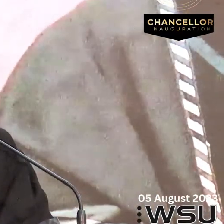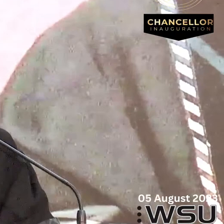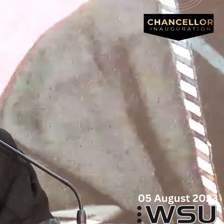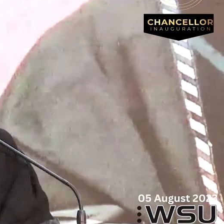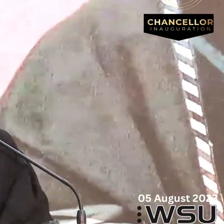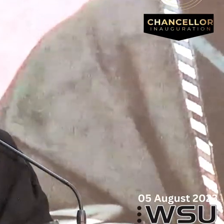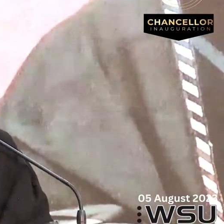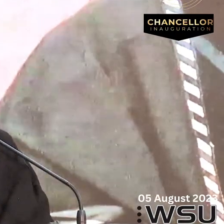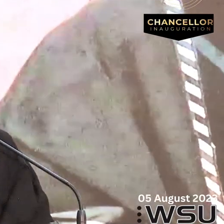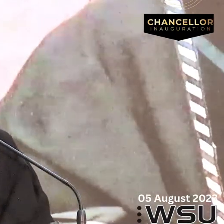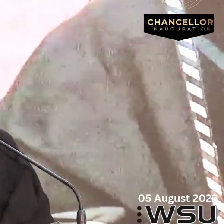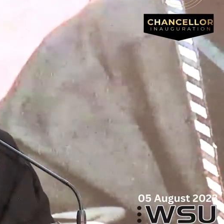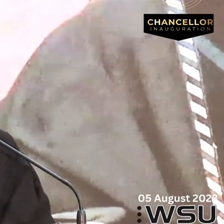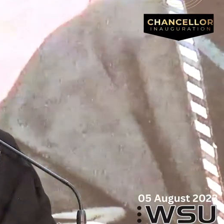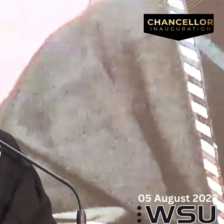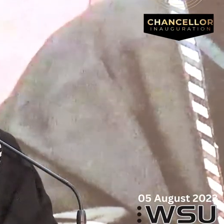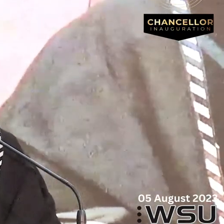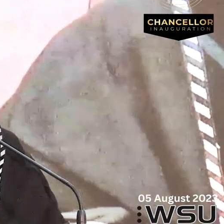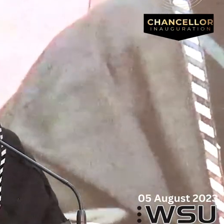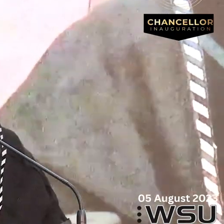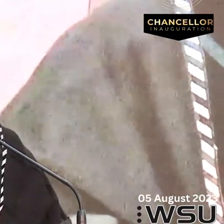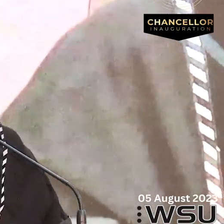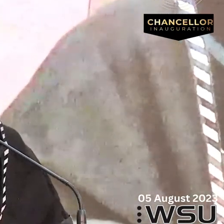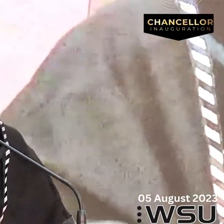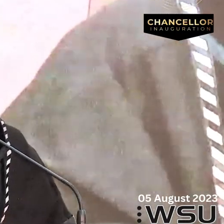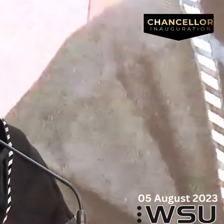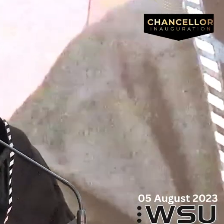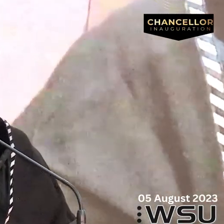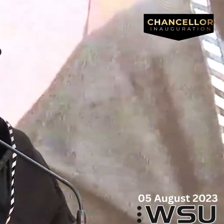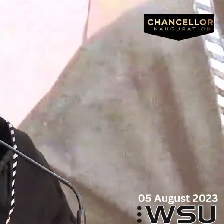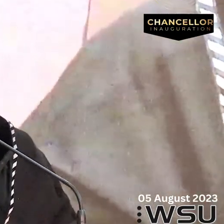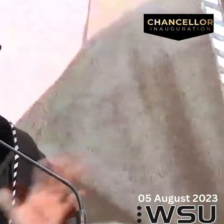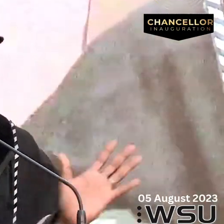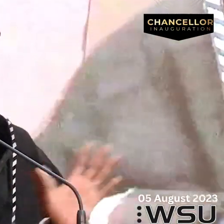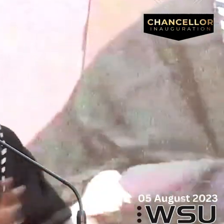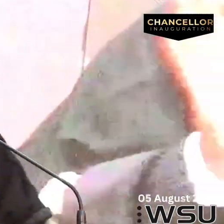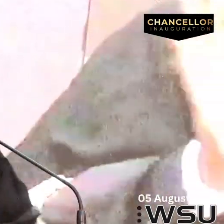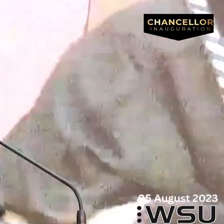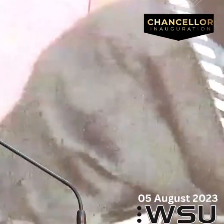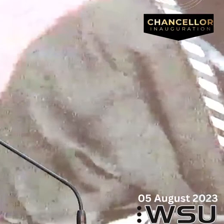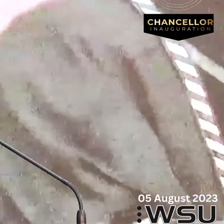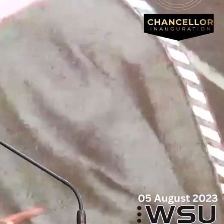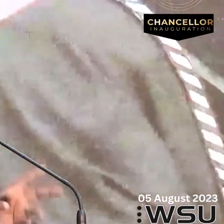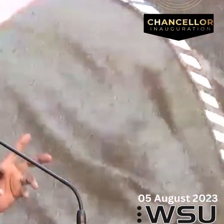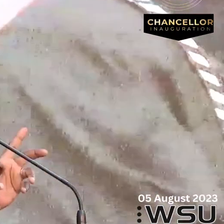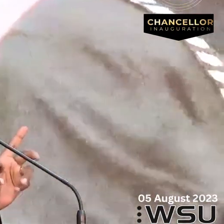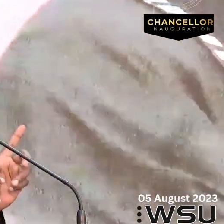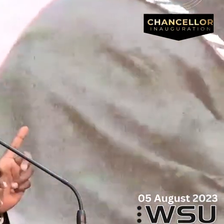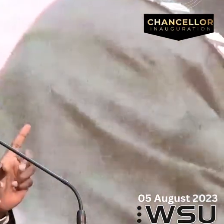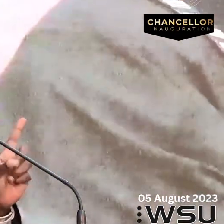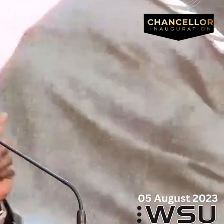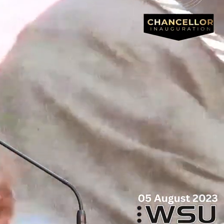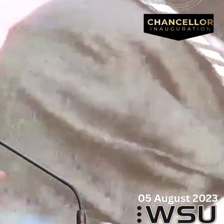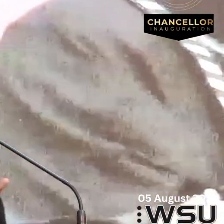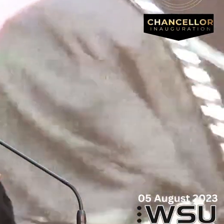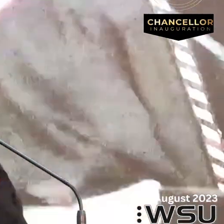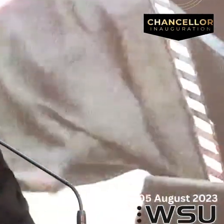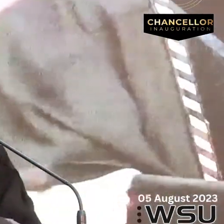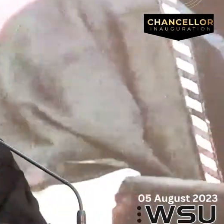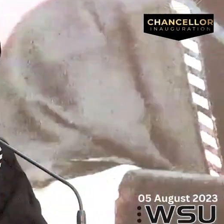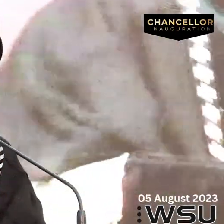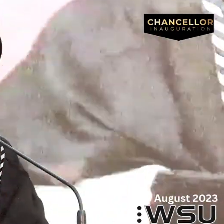But I thought I would say one or two things about, and I won't be long. Lo